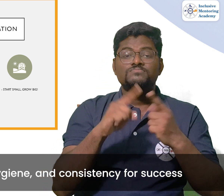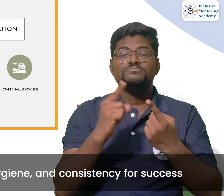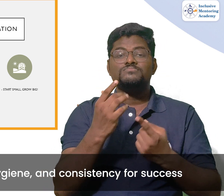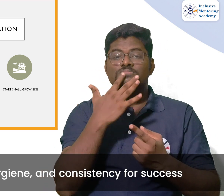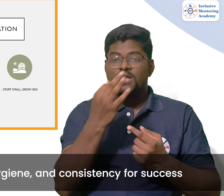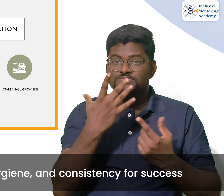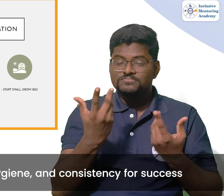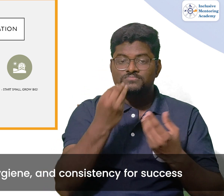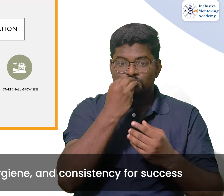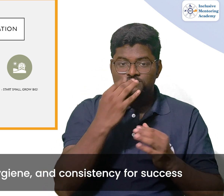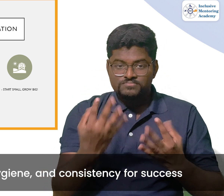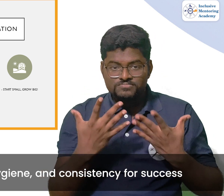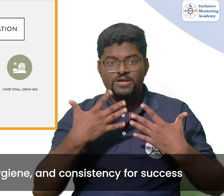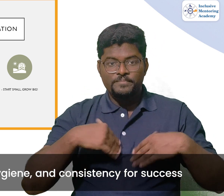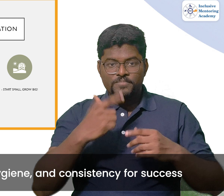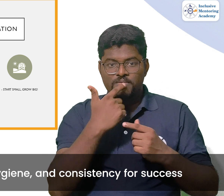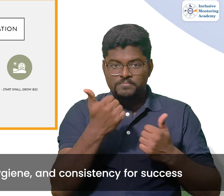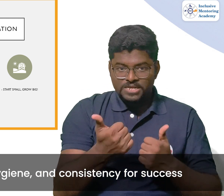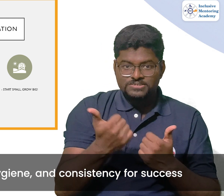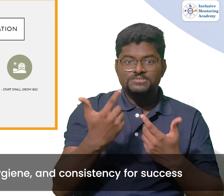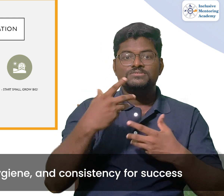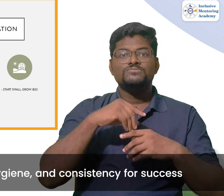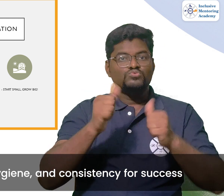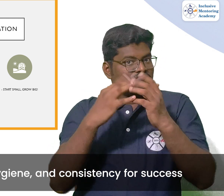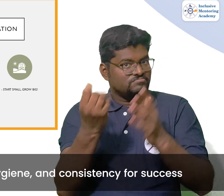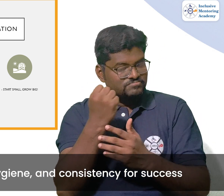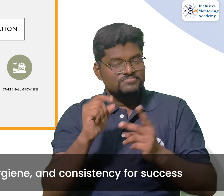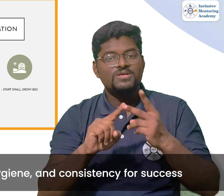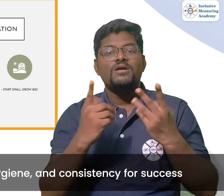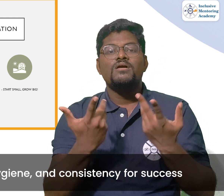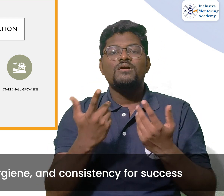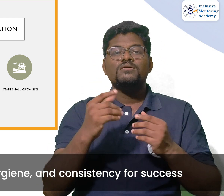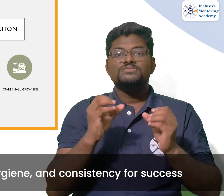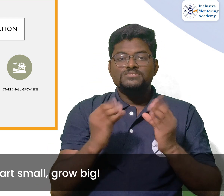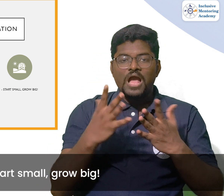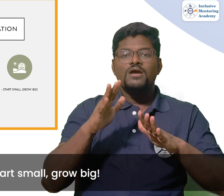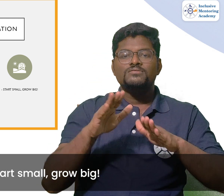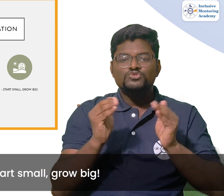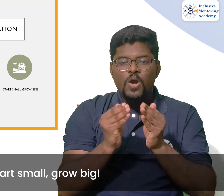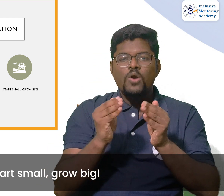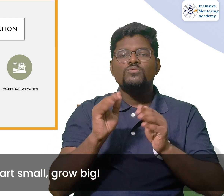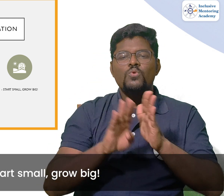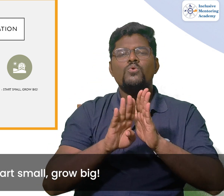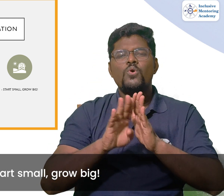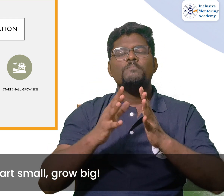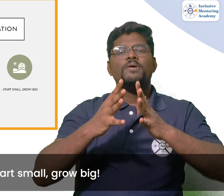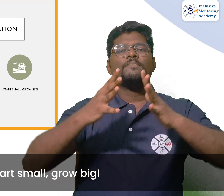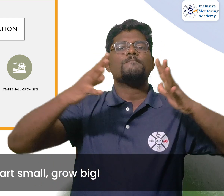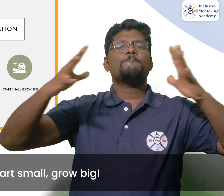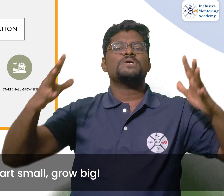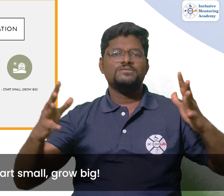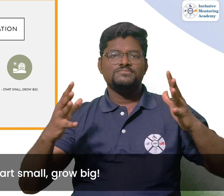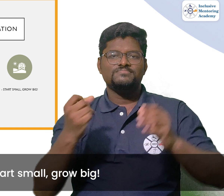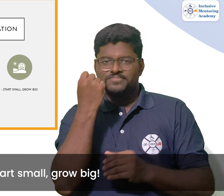Focus on taste, hygiene, and consistency for success. Start small, grow